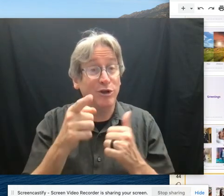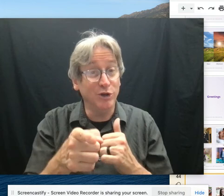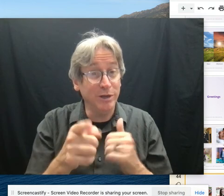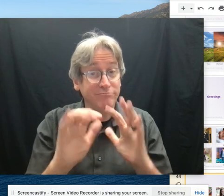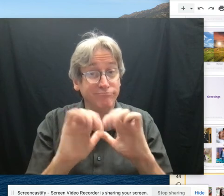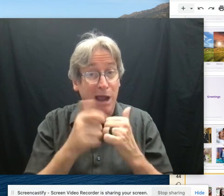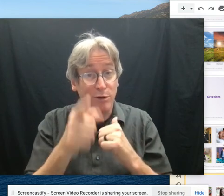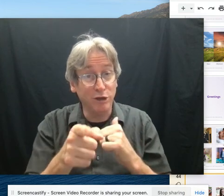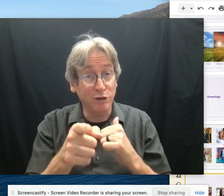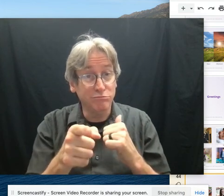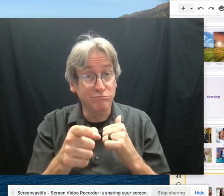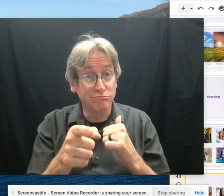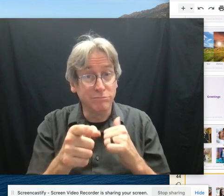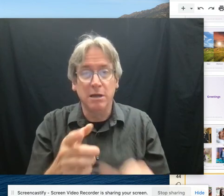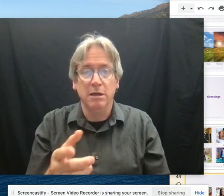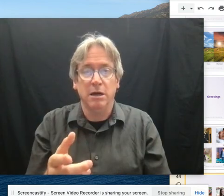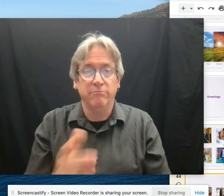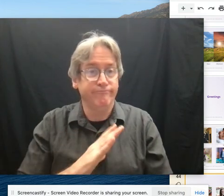How are you doing? How are you?